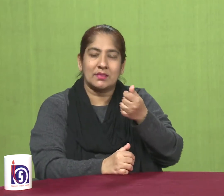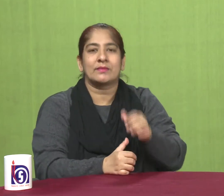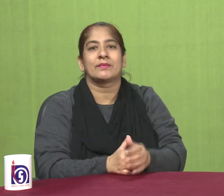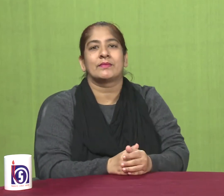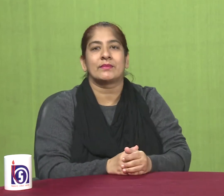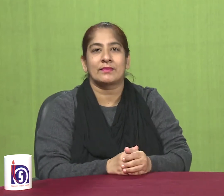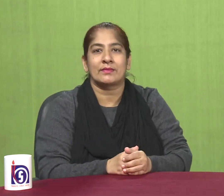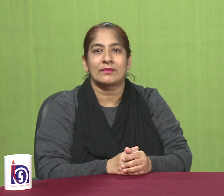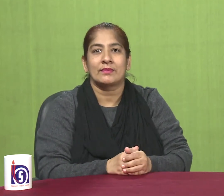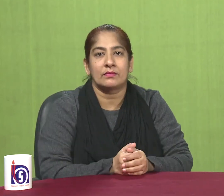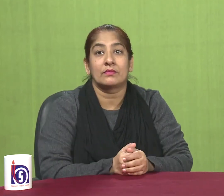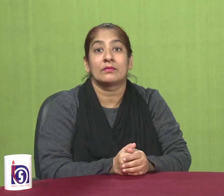Cost.